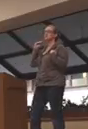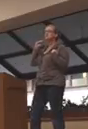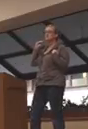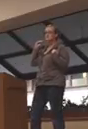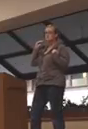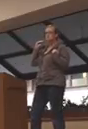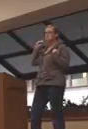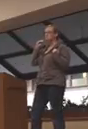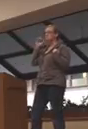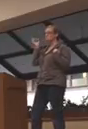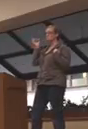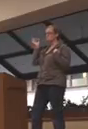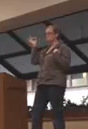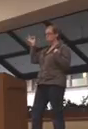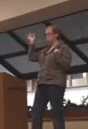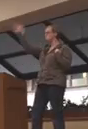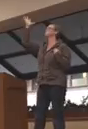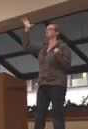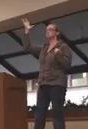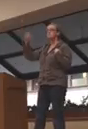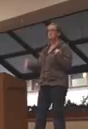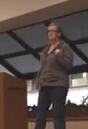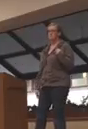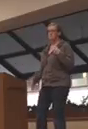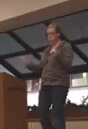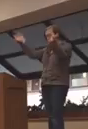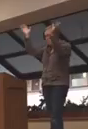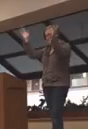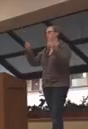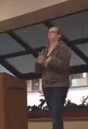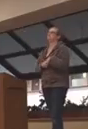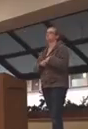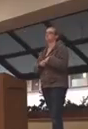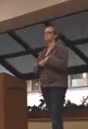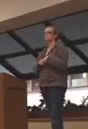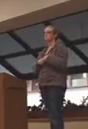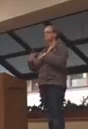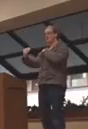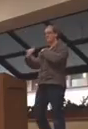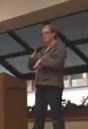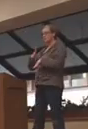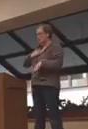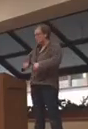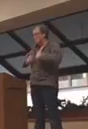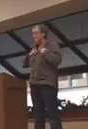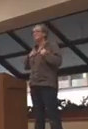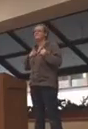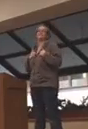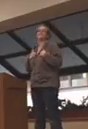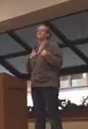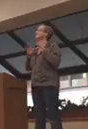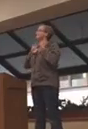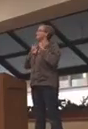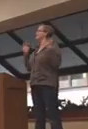My personal experience has been terrible. It's been a horrible experience.